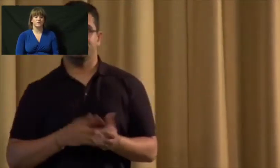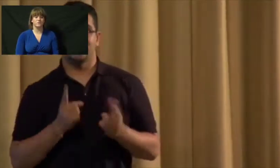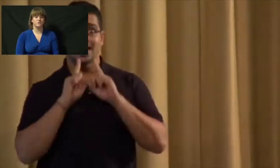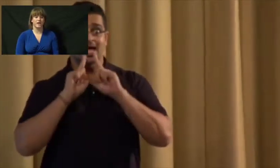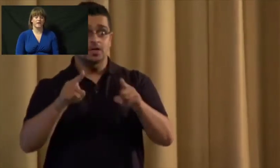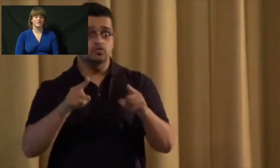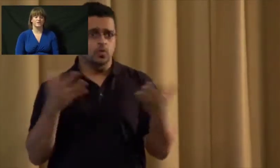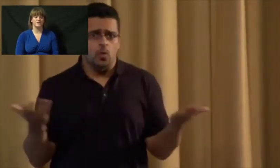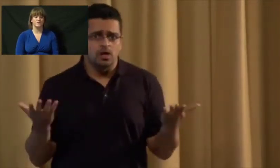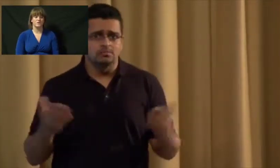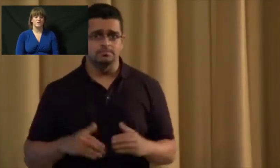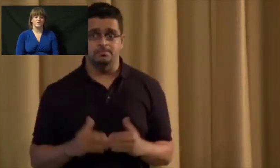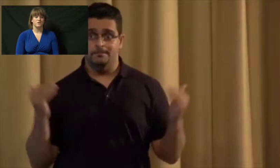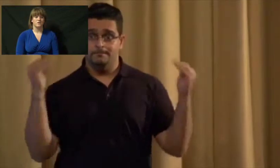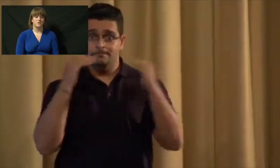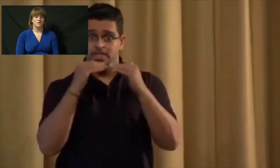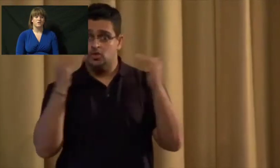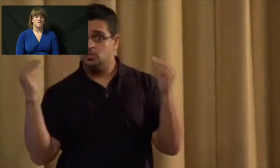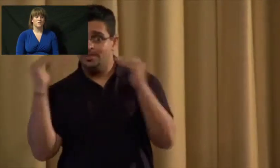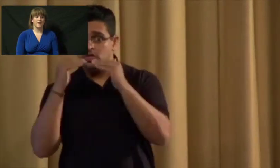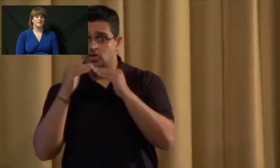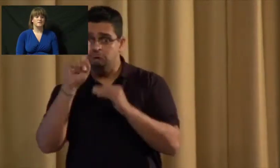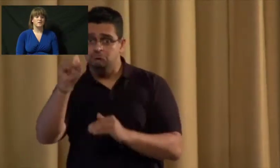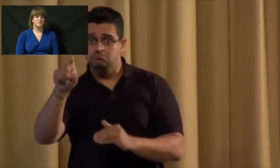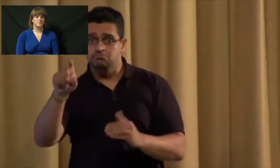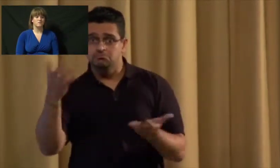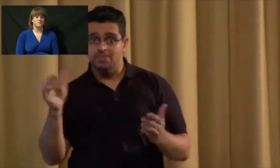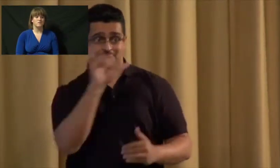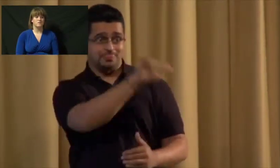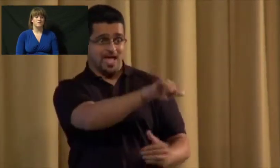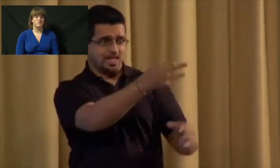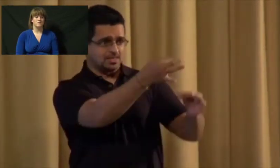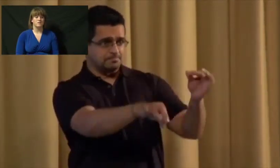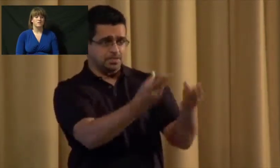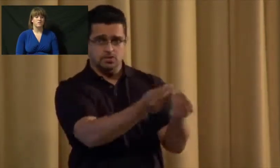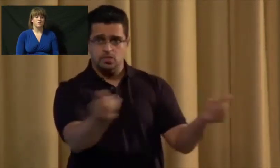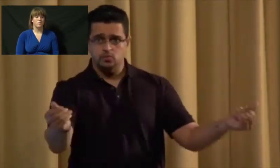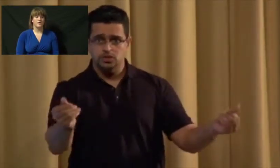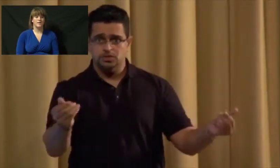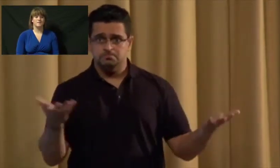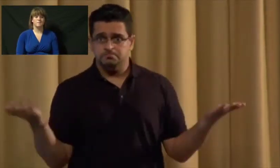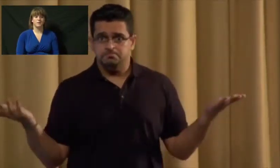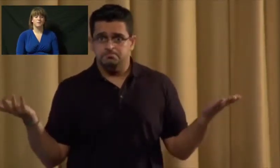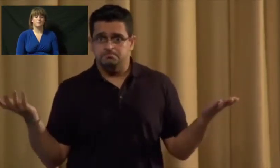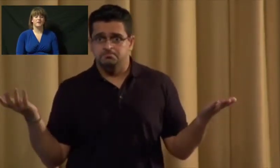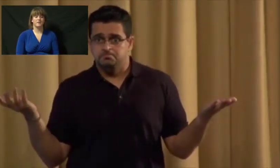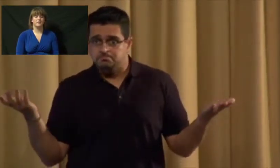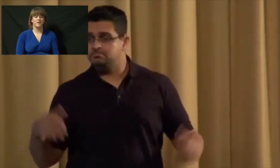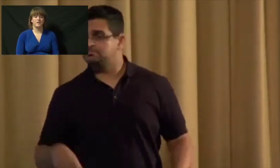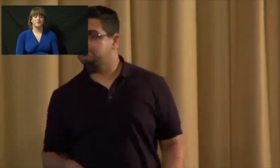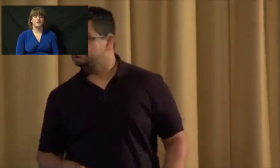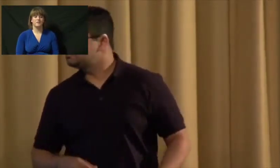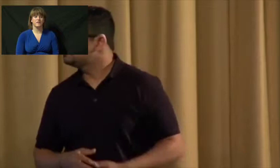social change. So I want to ask you, what is the peer-to-peer thing that we can look